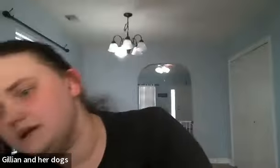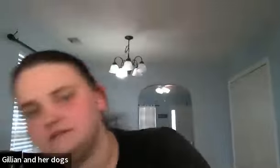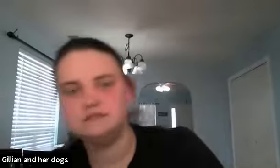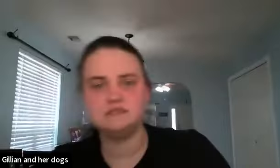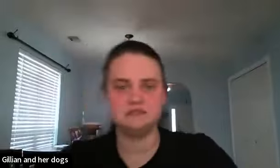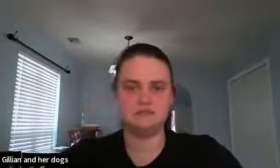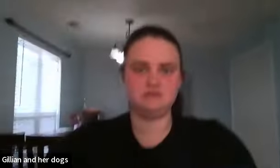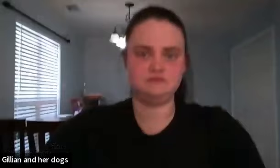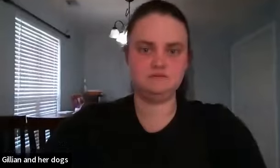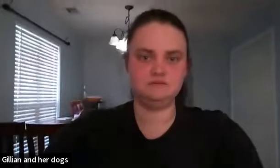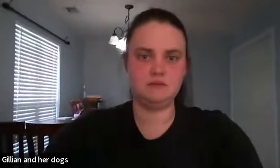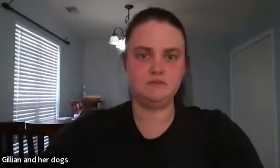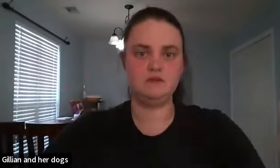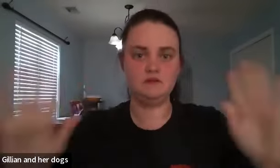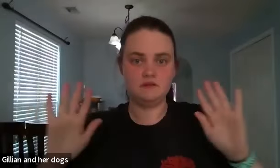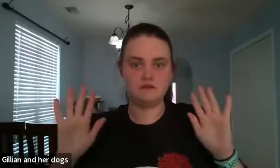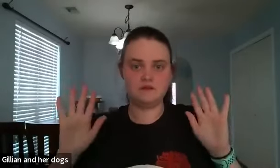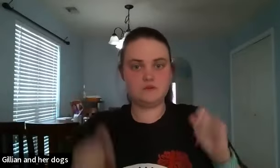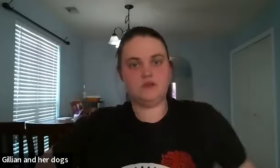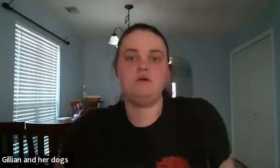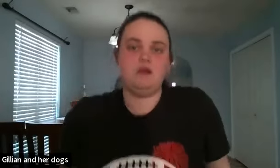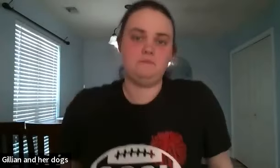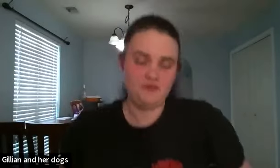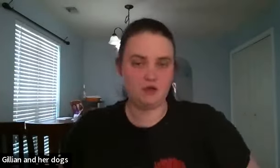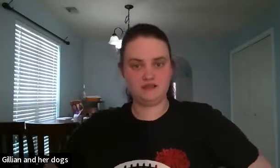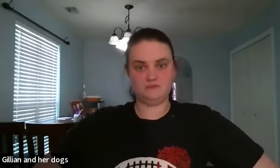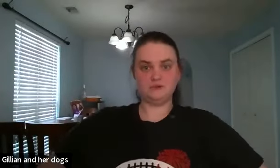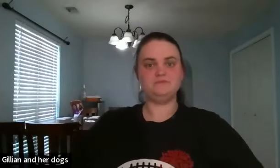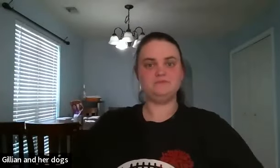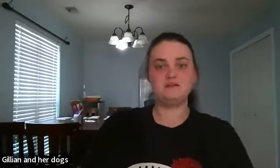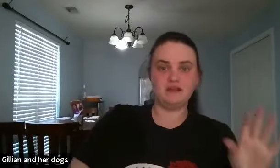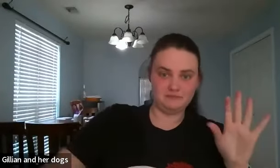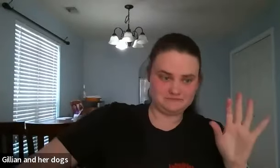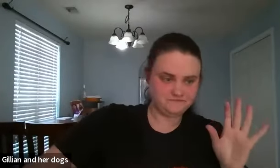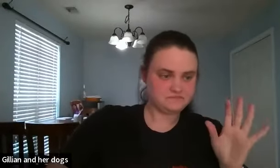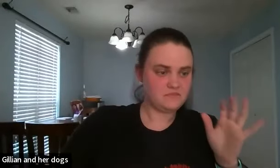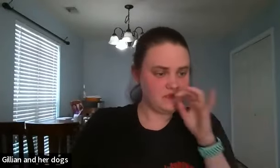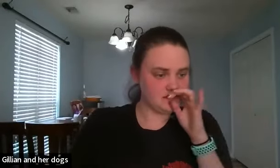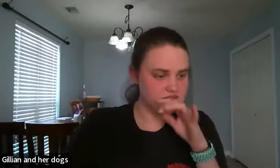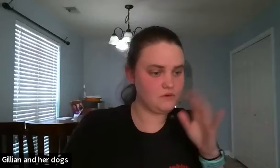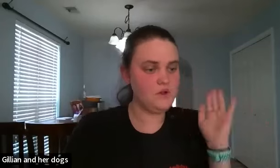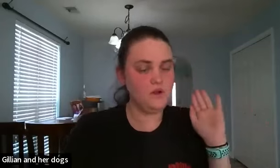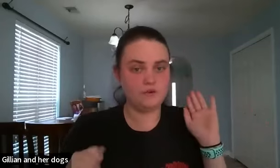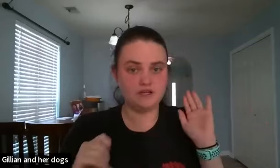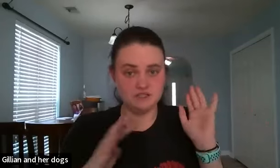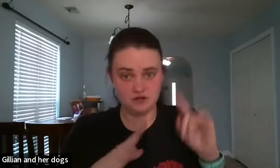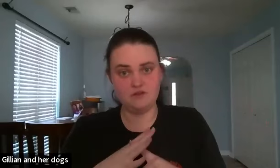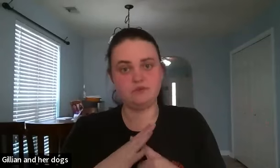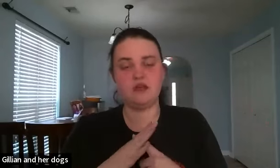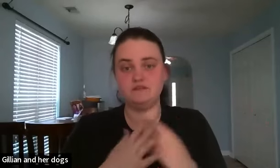Right. Let's see. No. There we go. Okay. I'll back up more. All right. So we're going to start off with kind of